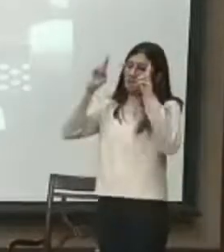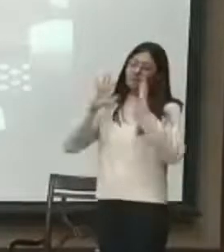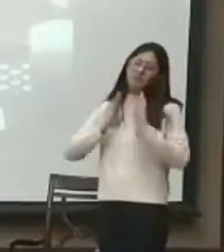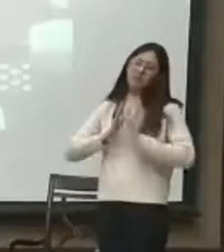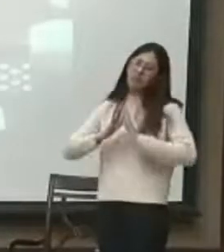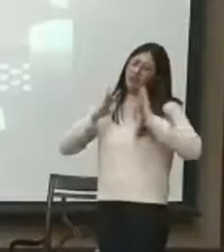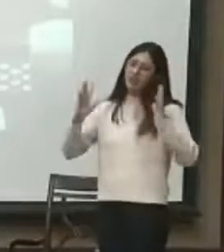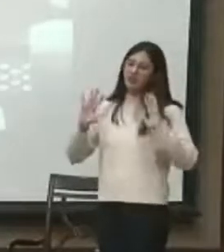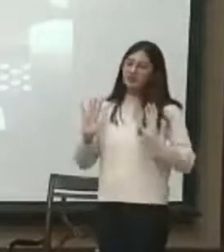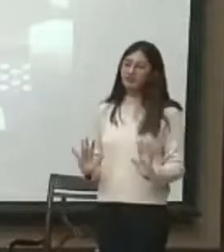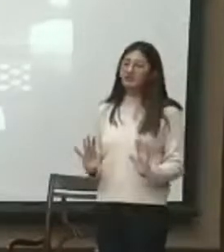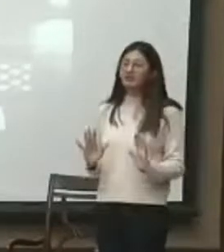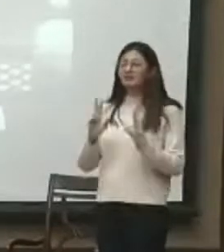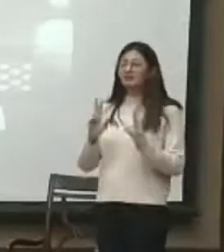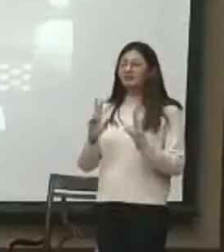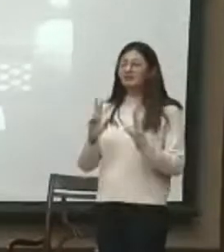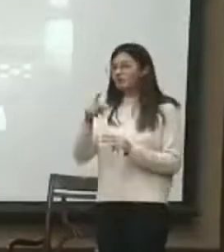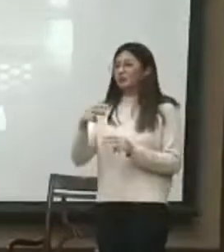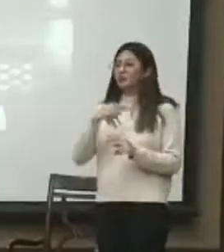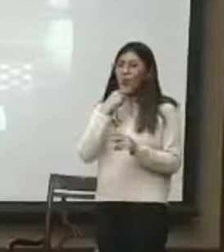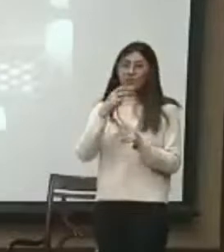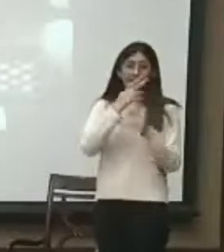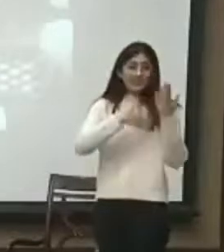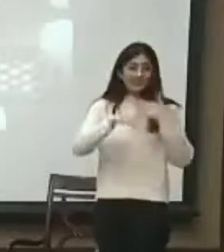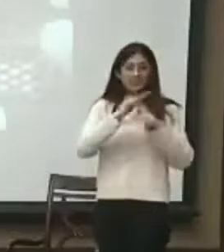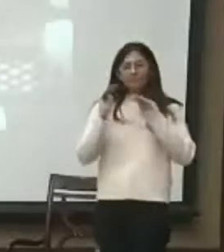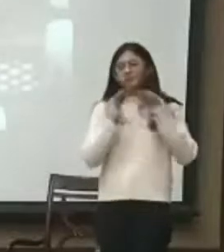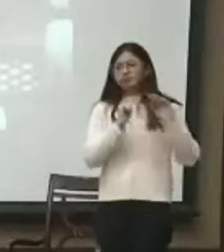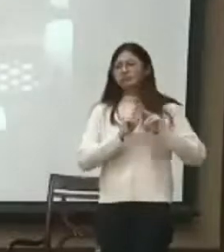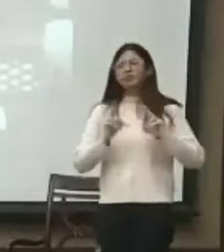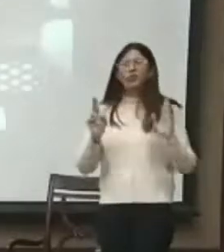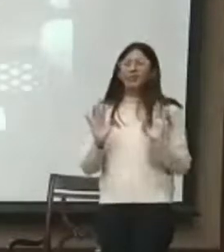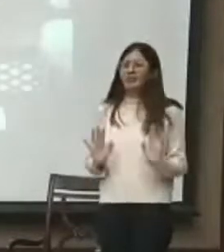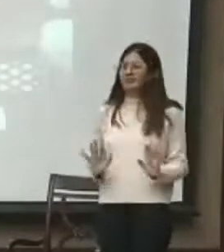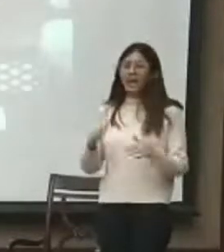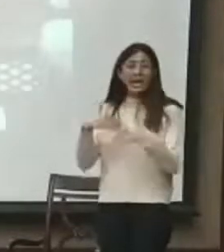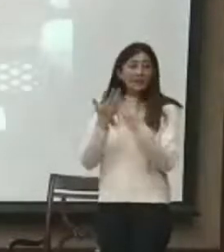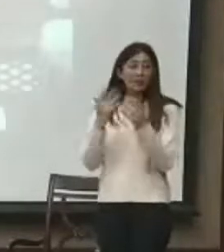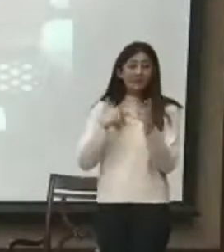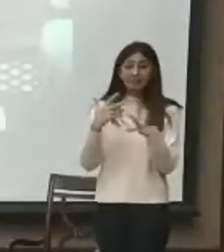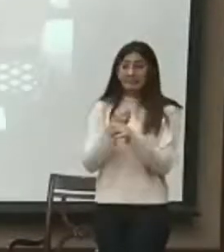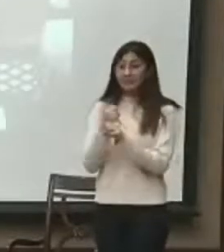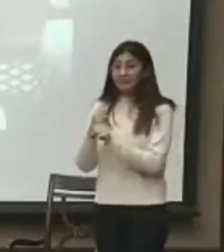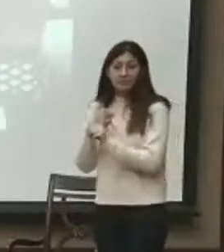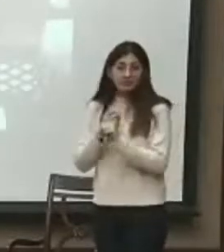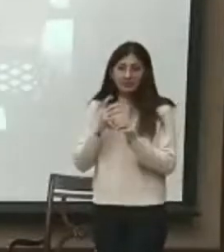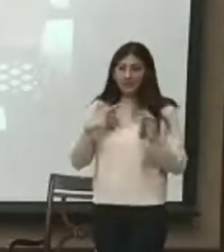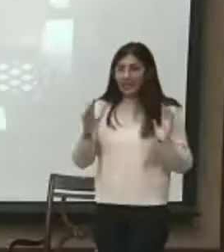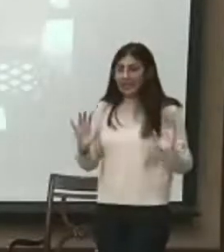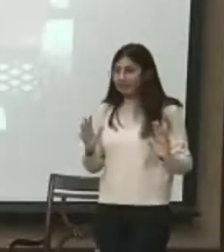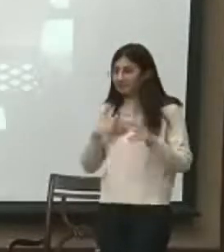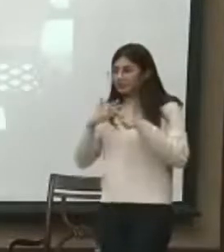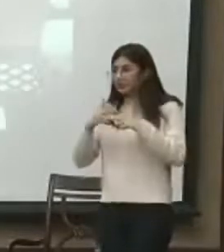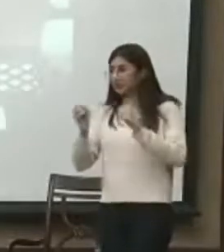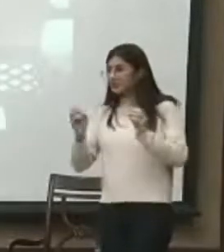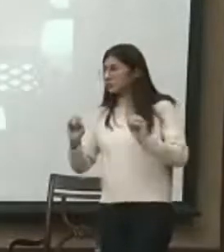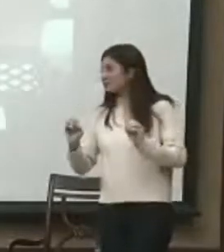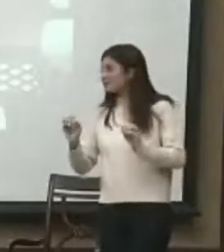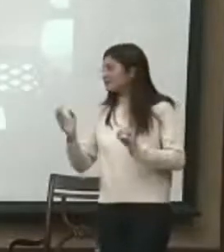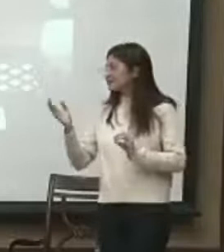the message and voices of people with disabilities. Anybody whom I have left out and not mentioned in a word of